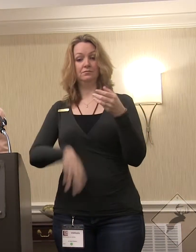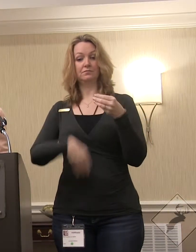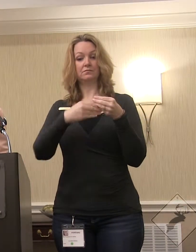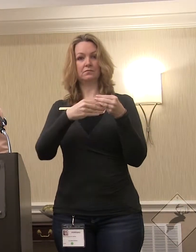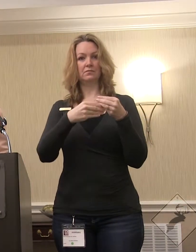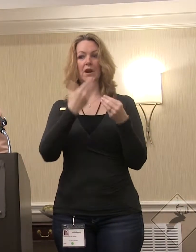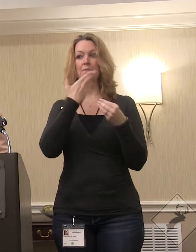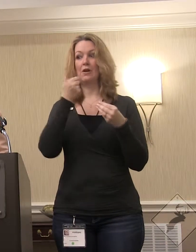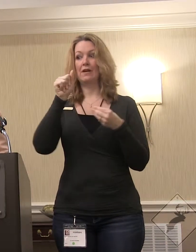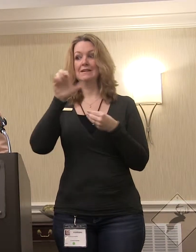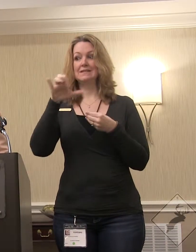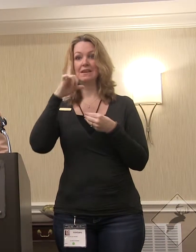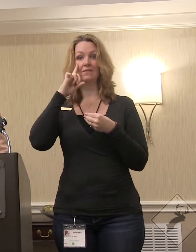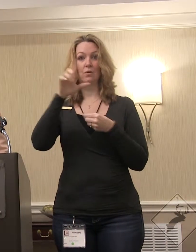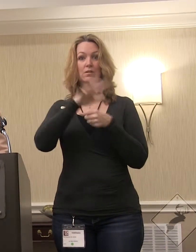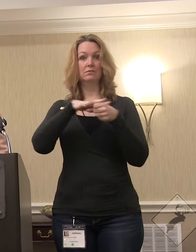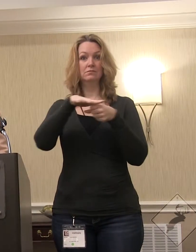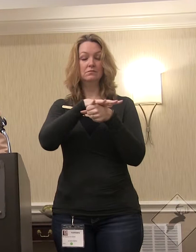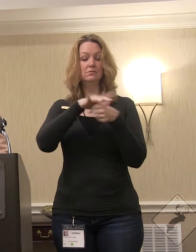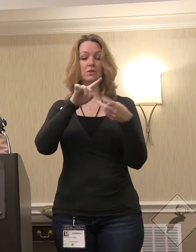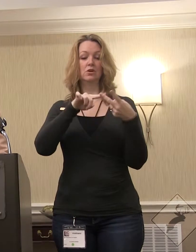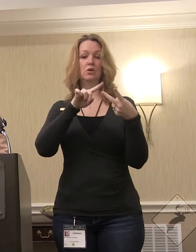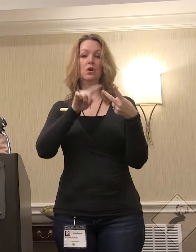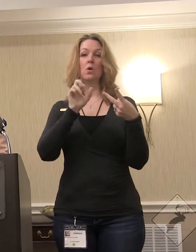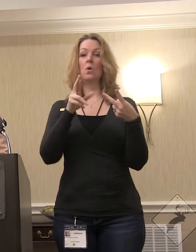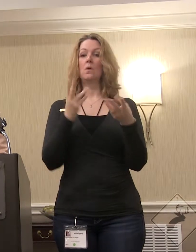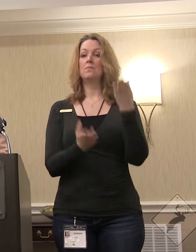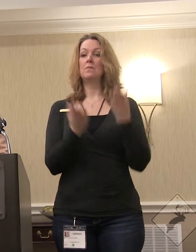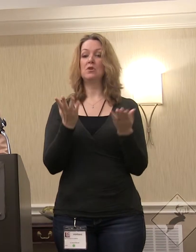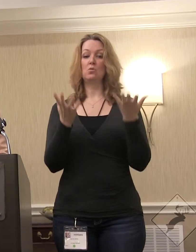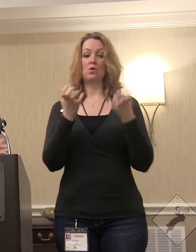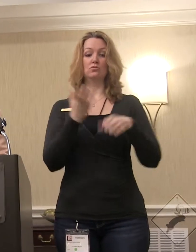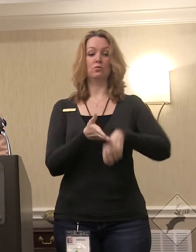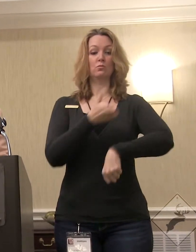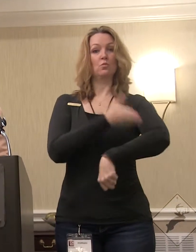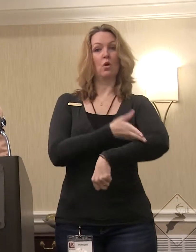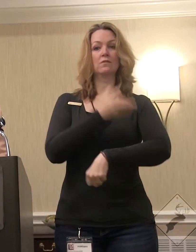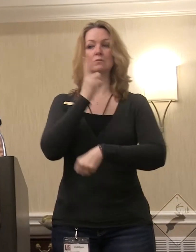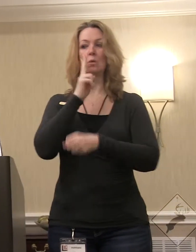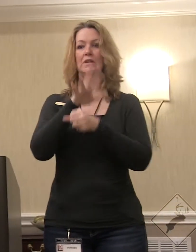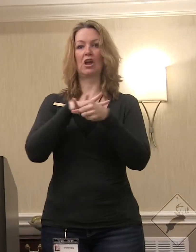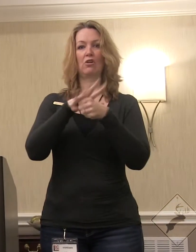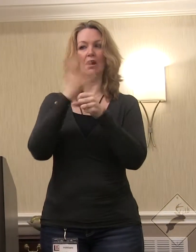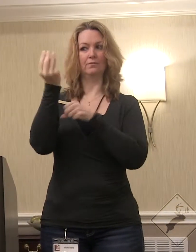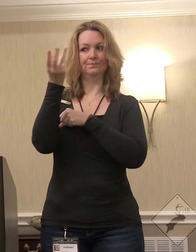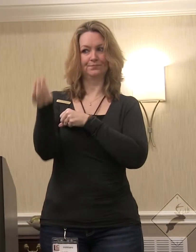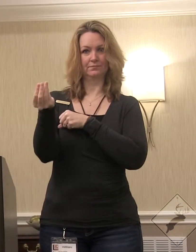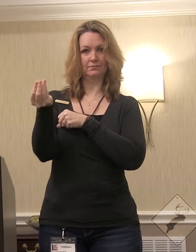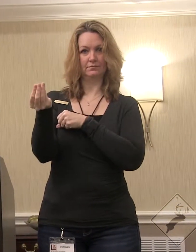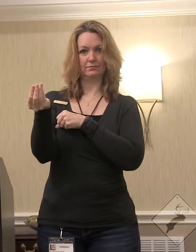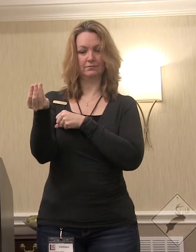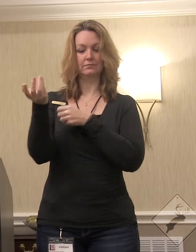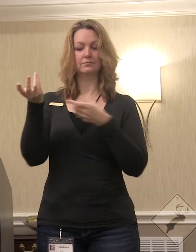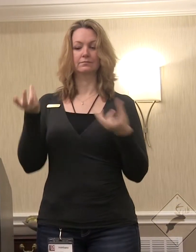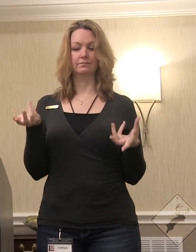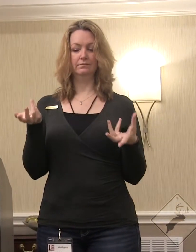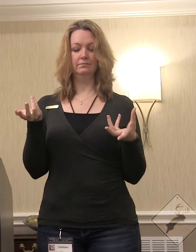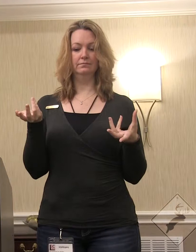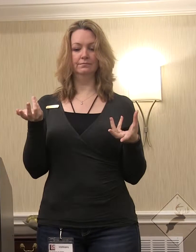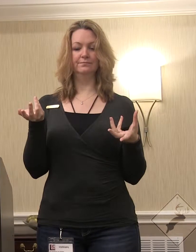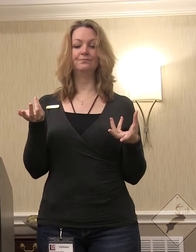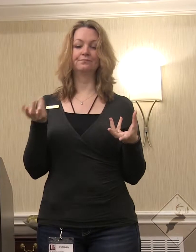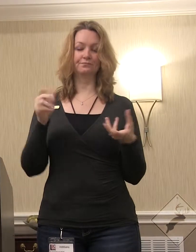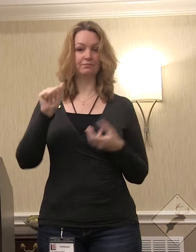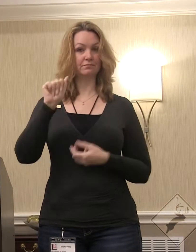better air conditioning to your space, or are you looking to improve the smoking area outside? The